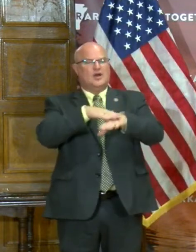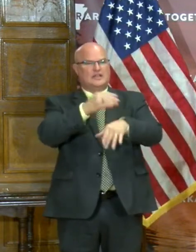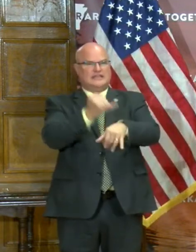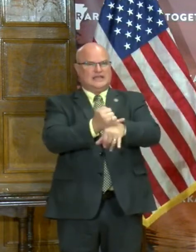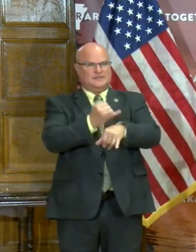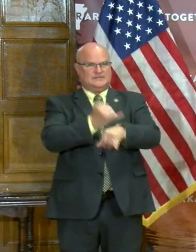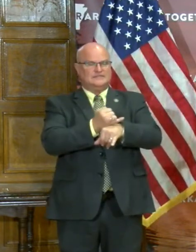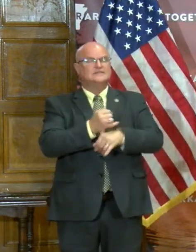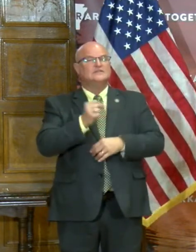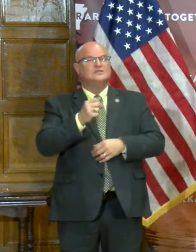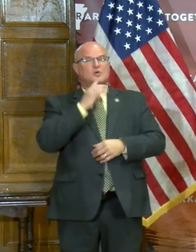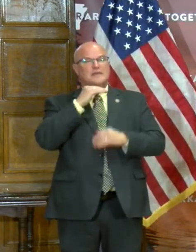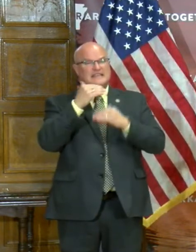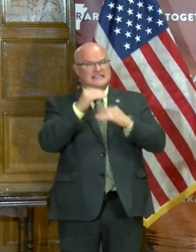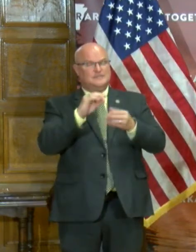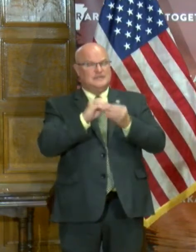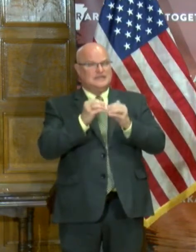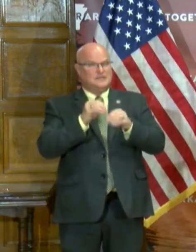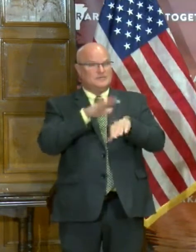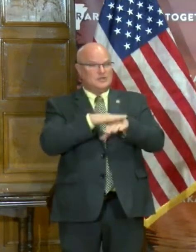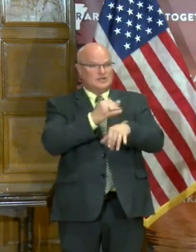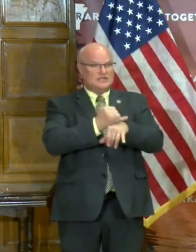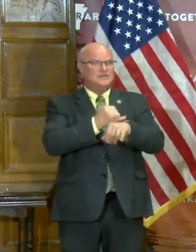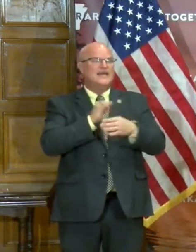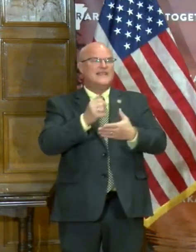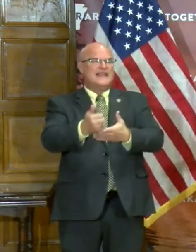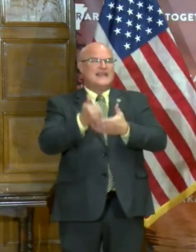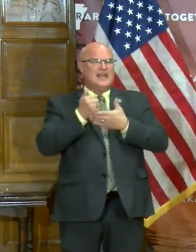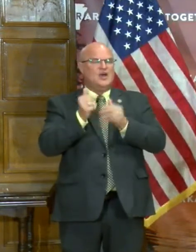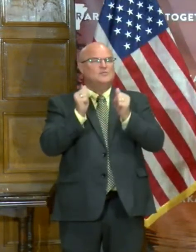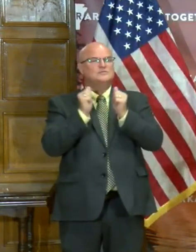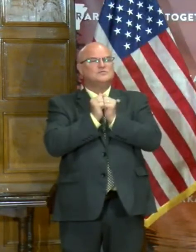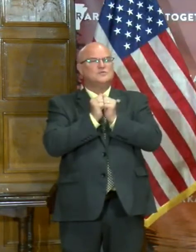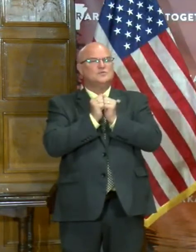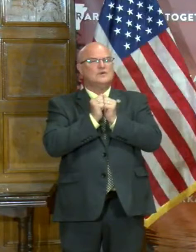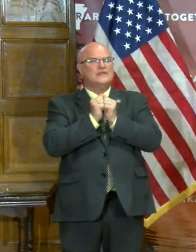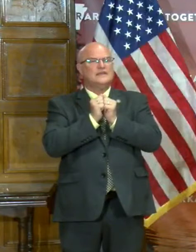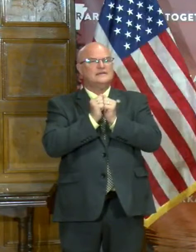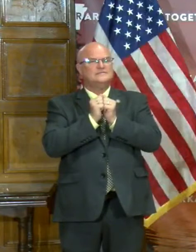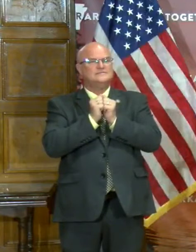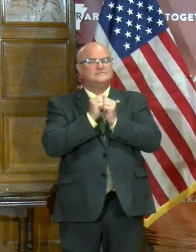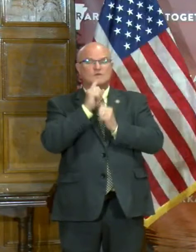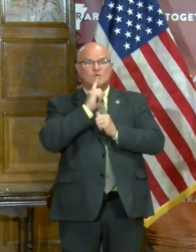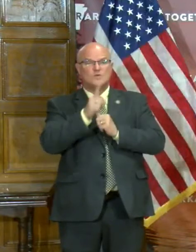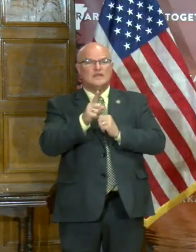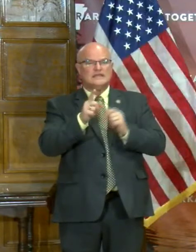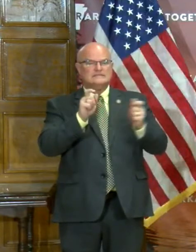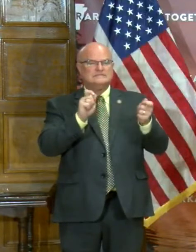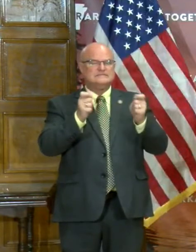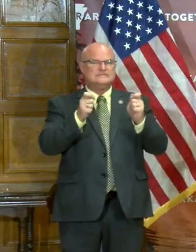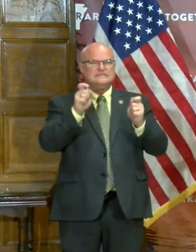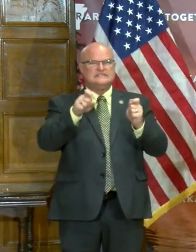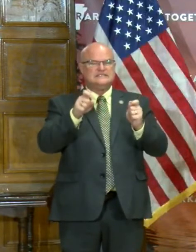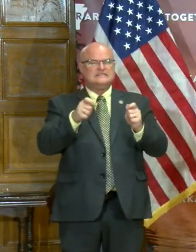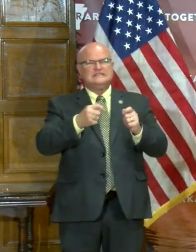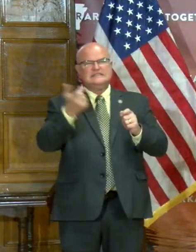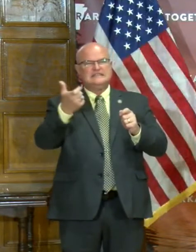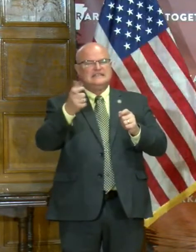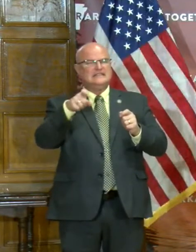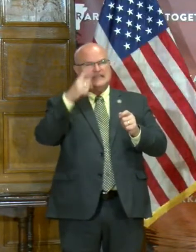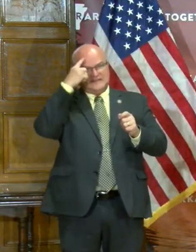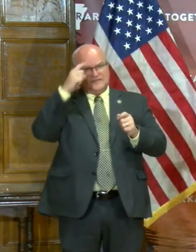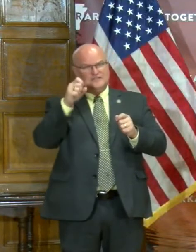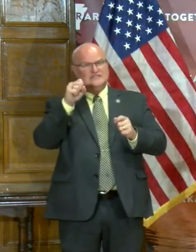site. So there'd be limited numbers on site. That helps with really mitigating the need for substitutes when you have